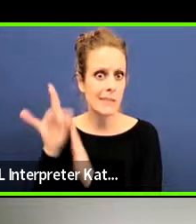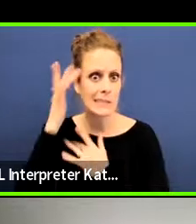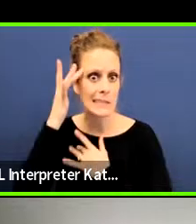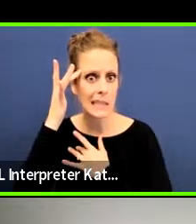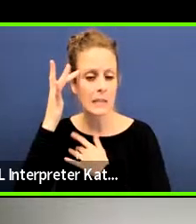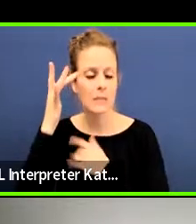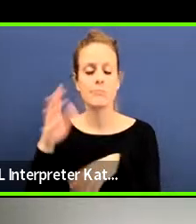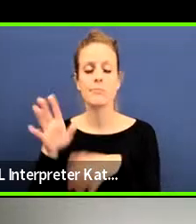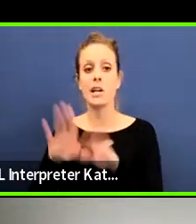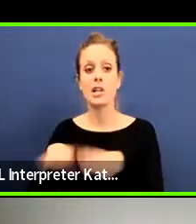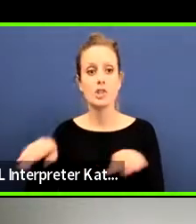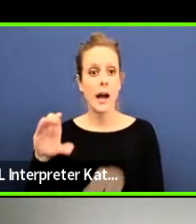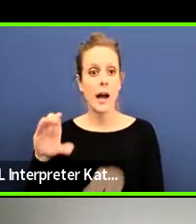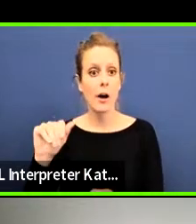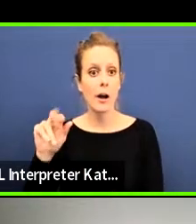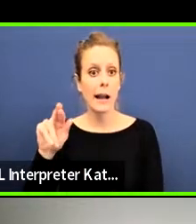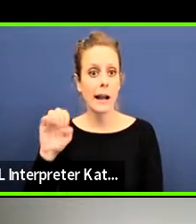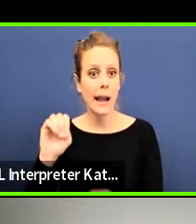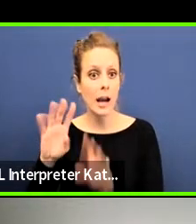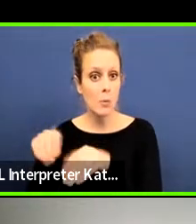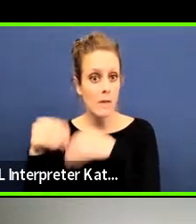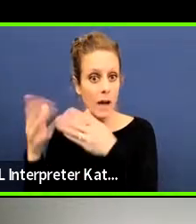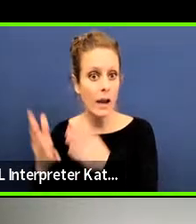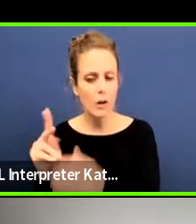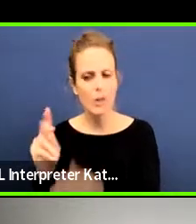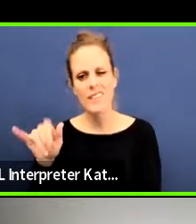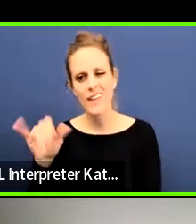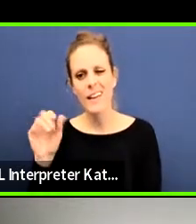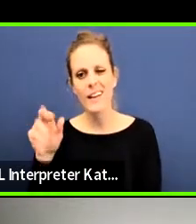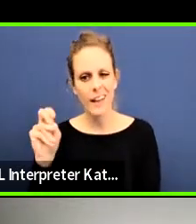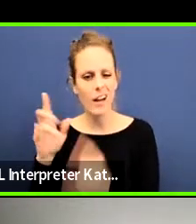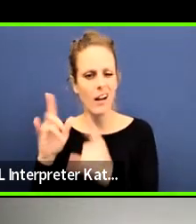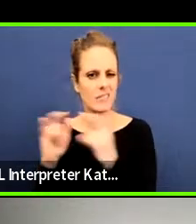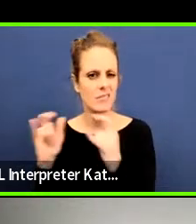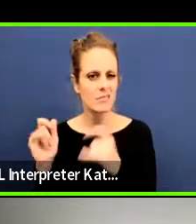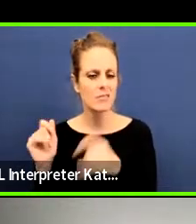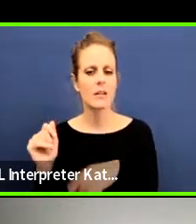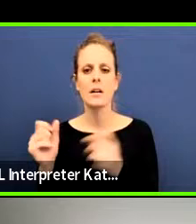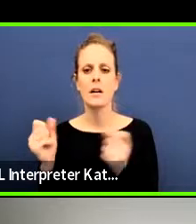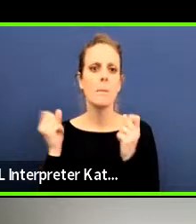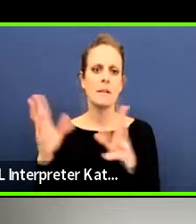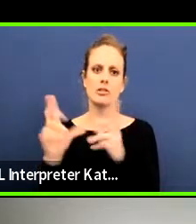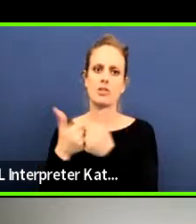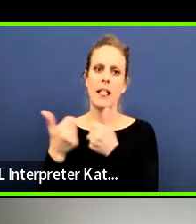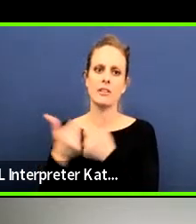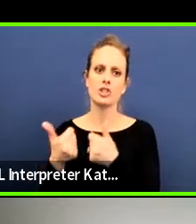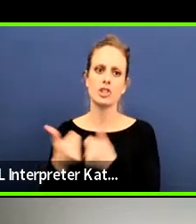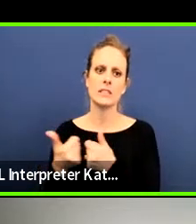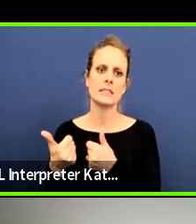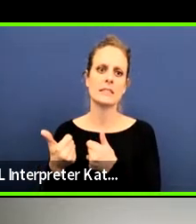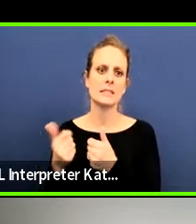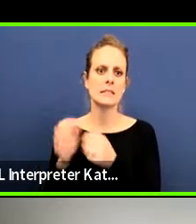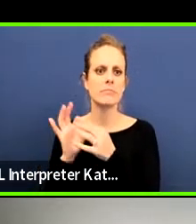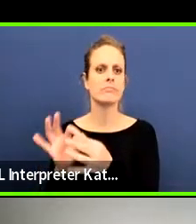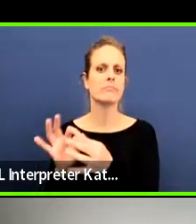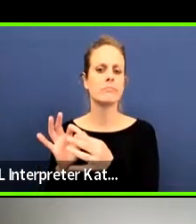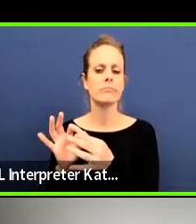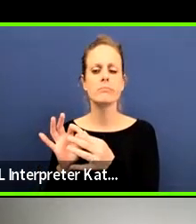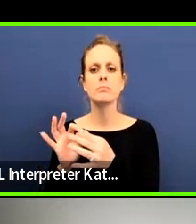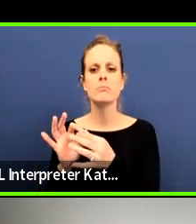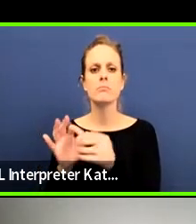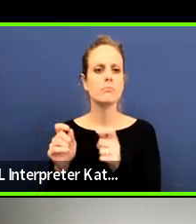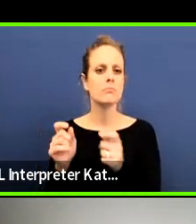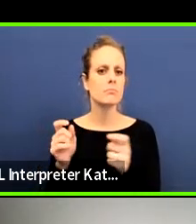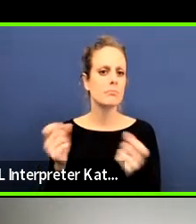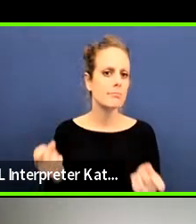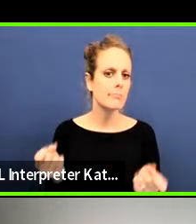childcare providers, that there's a whole a lot of challenges around things like the managing of test kits